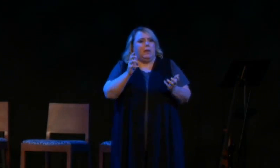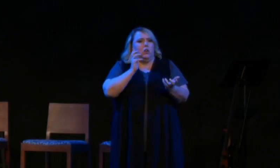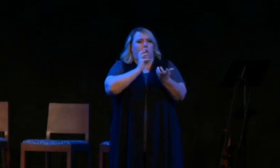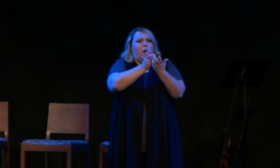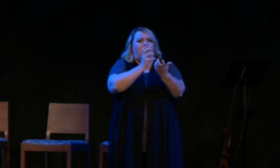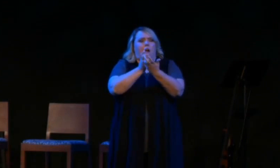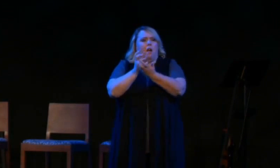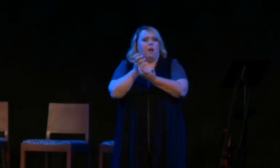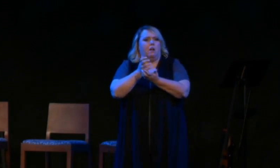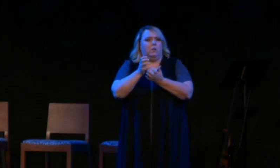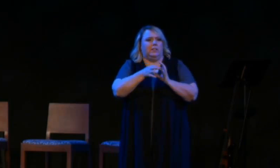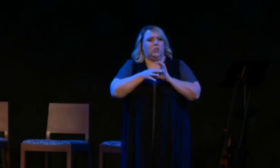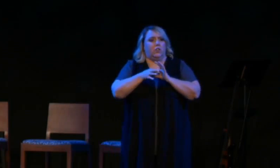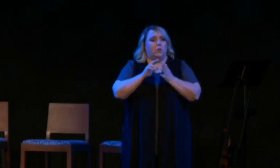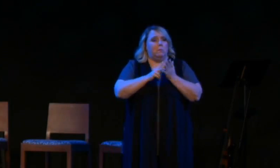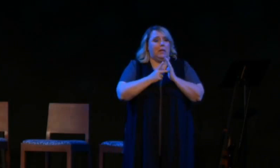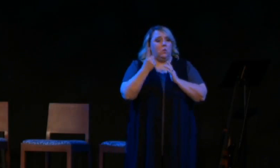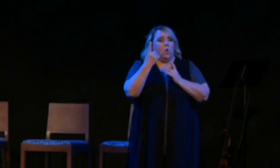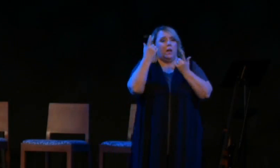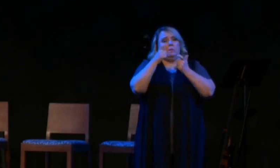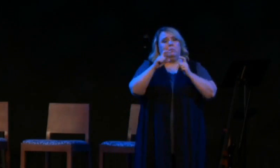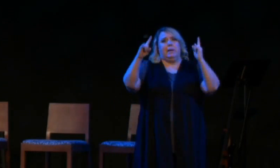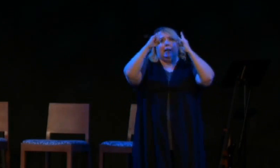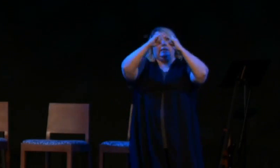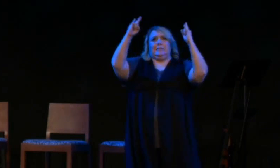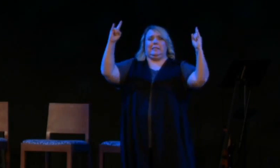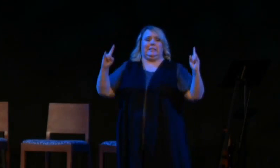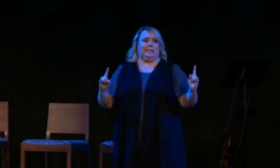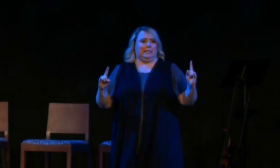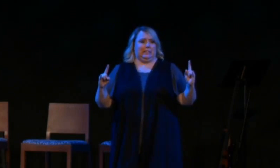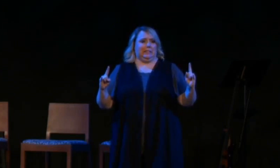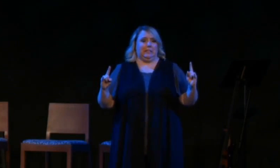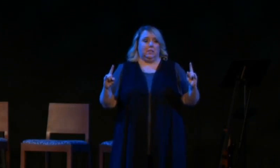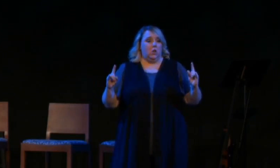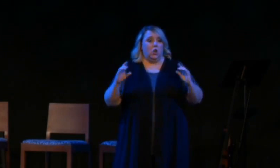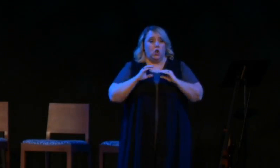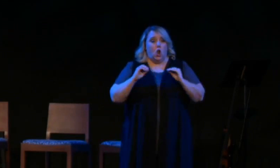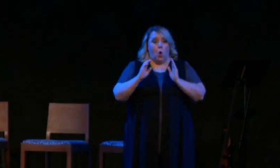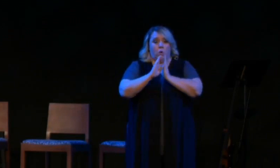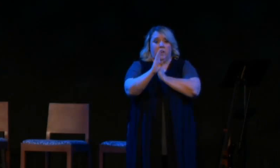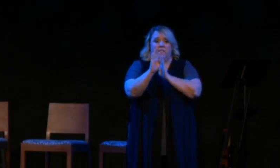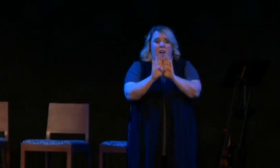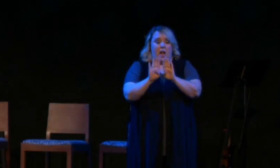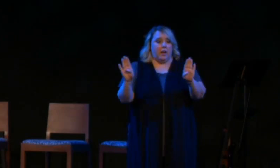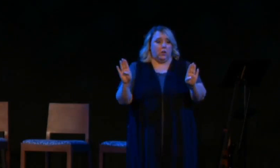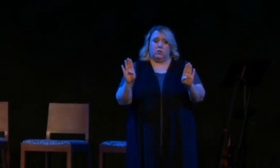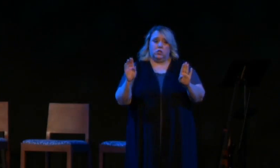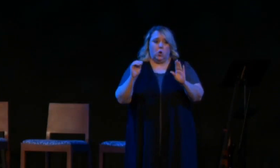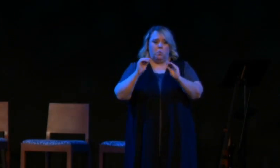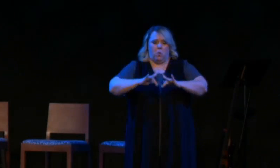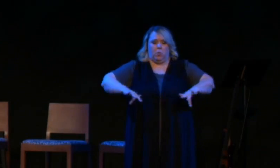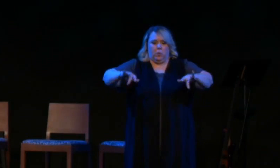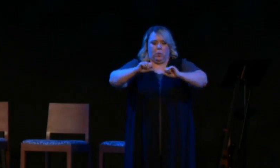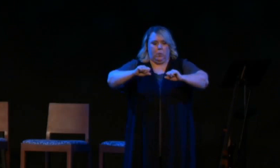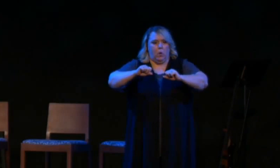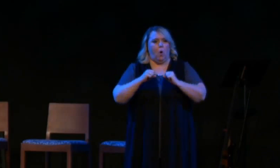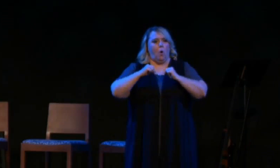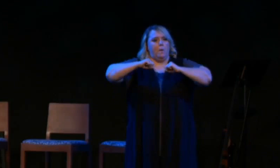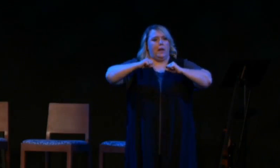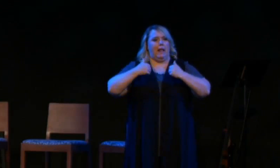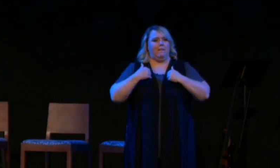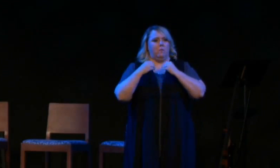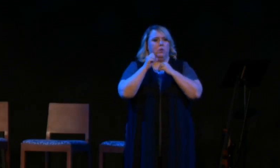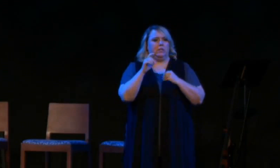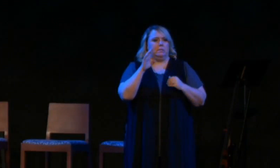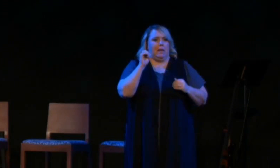We're in this one-room tent. We don't have dividers between the rooms. How can we have more space in that one-room tent? Well, maybe we could